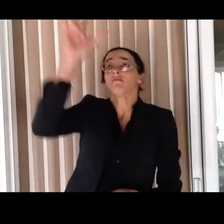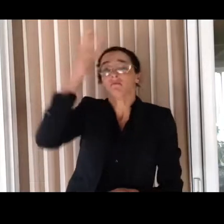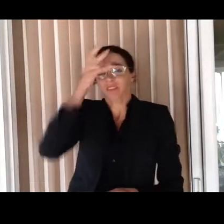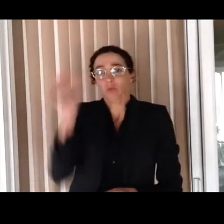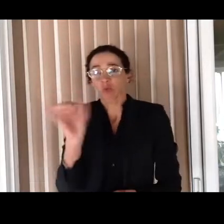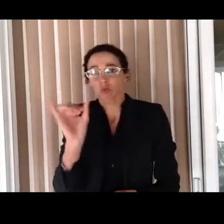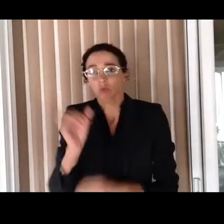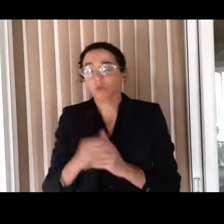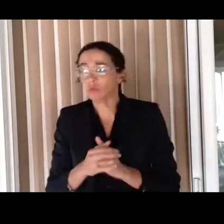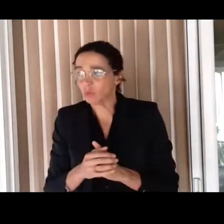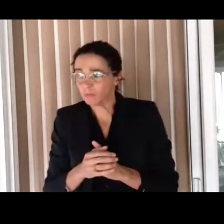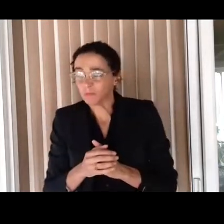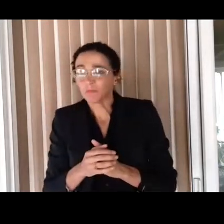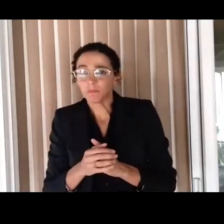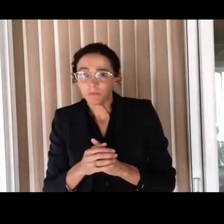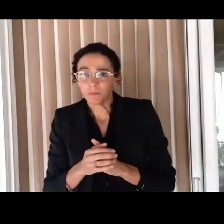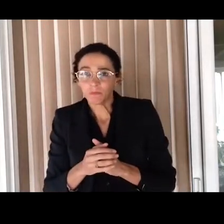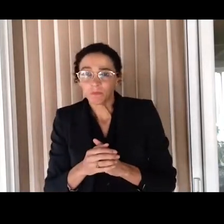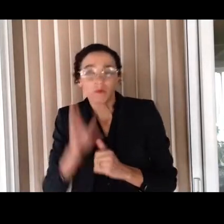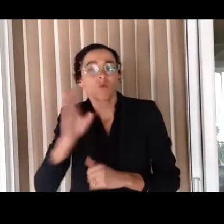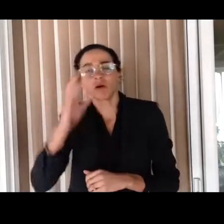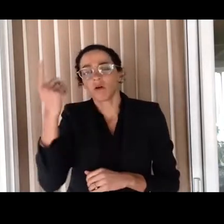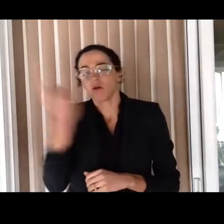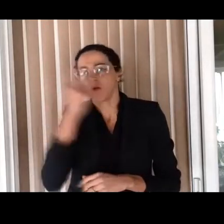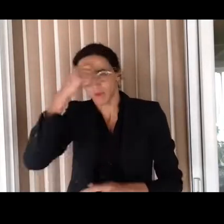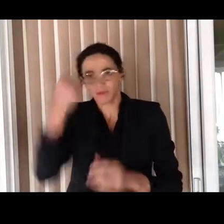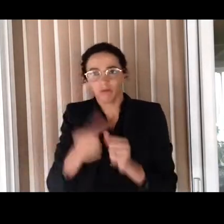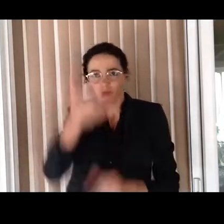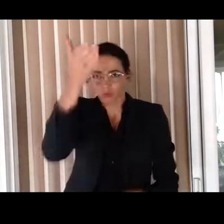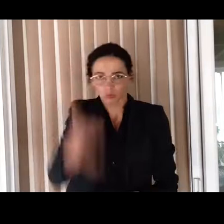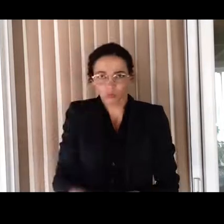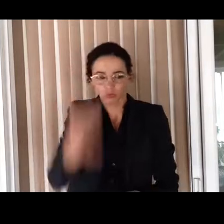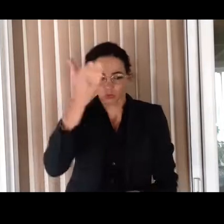Rest in peace. I'll always remember you.